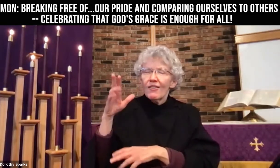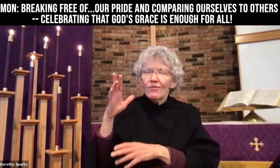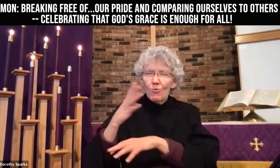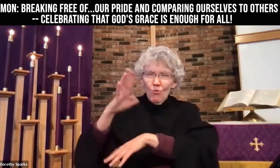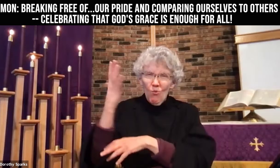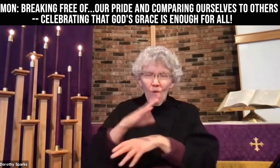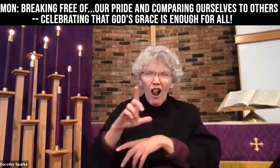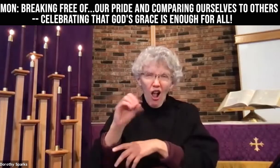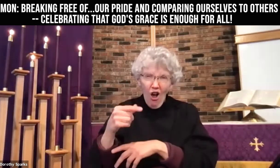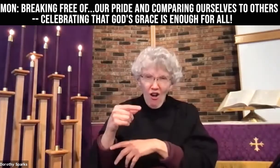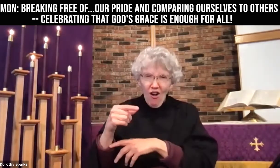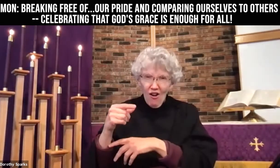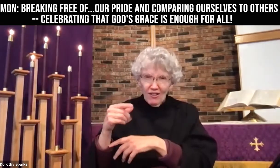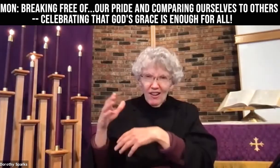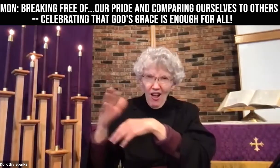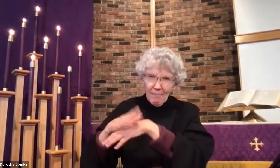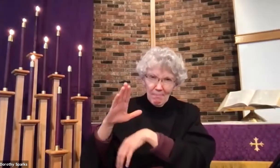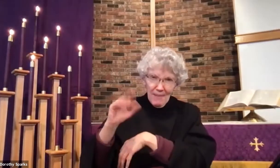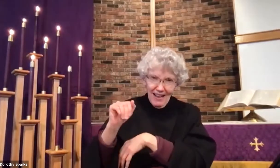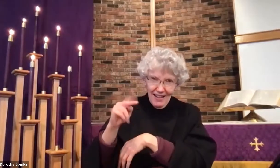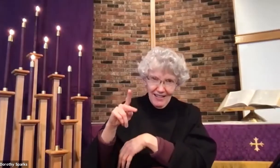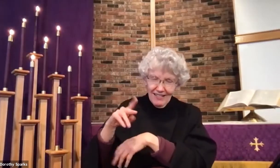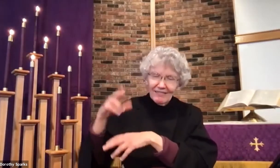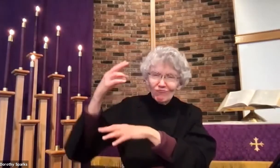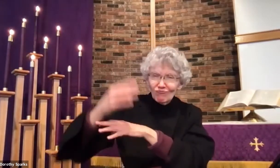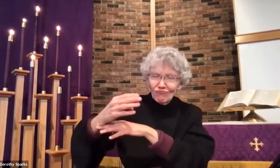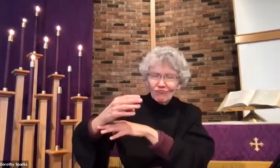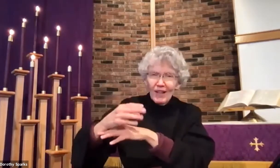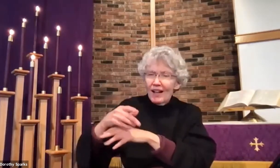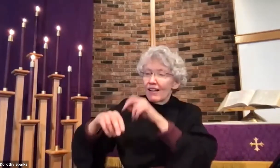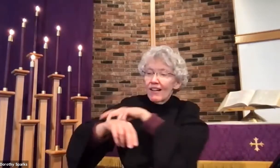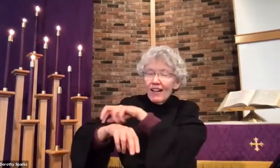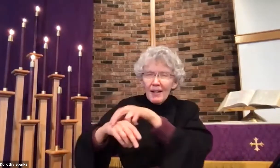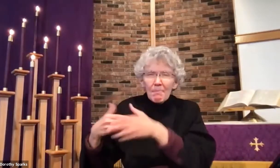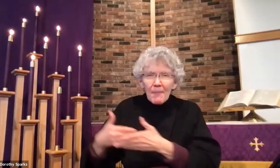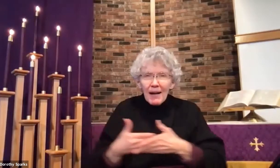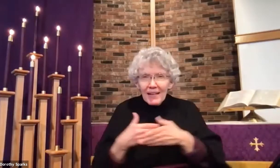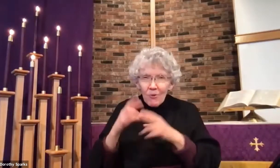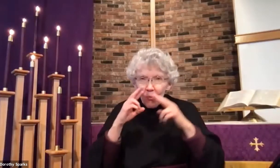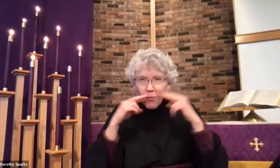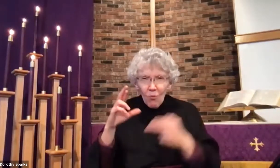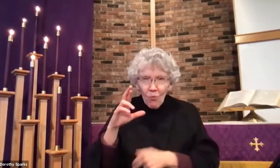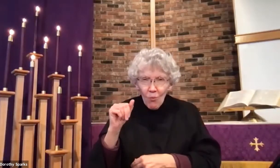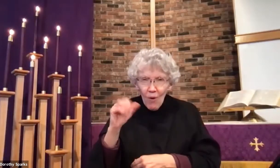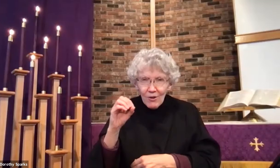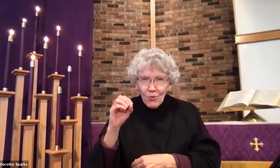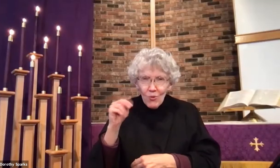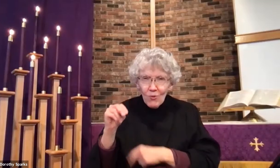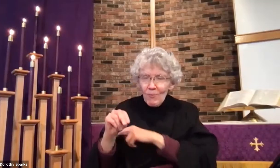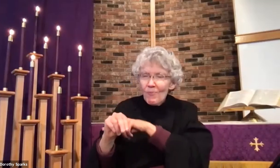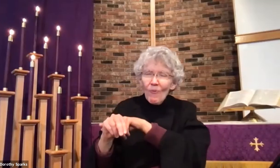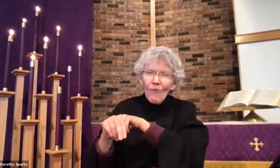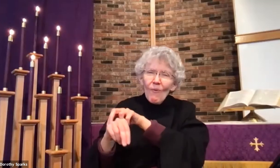river paddling along in a canoe. And they had seen a log that was up on the bank